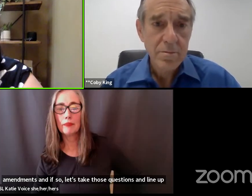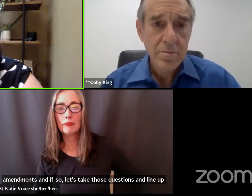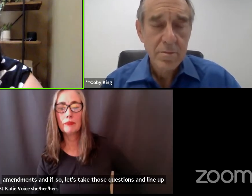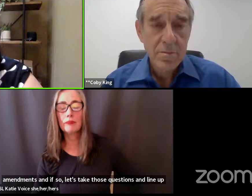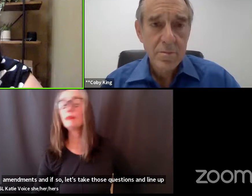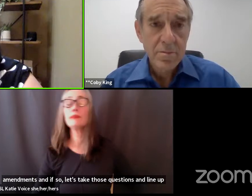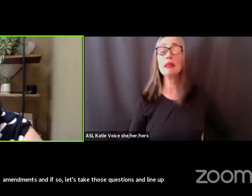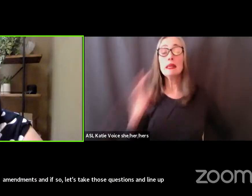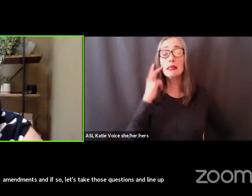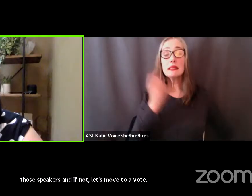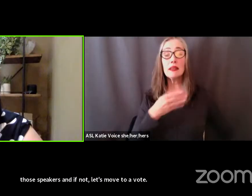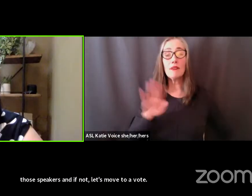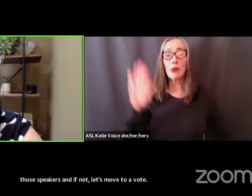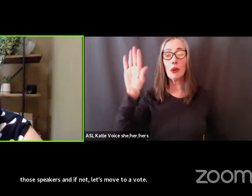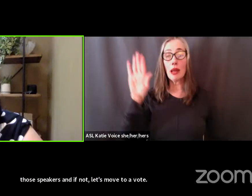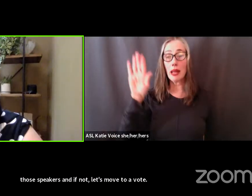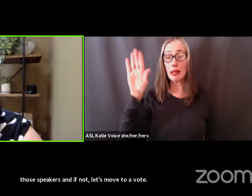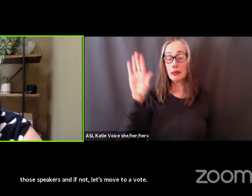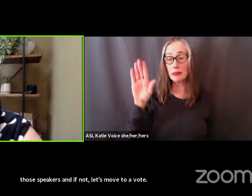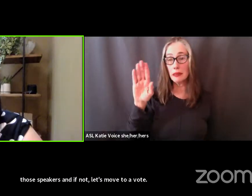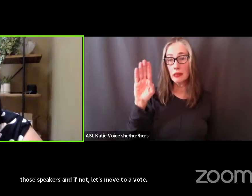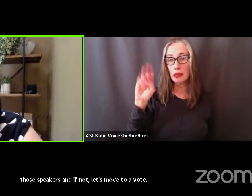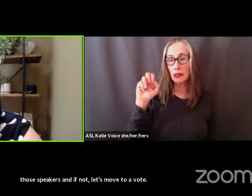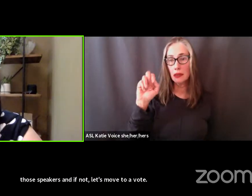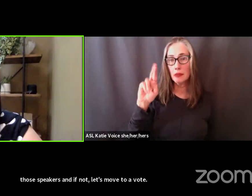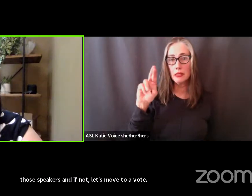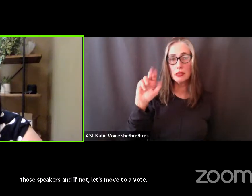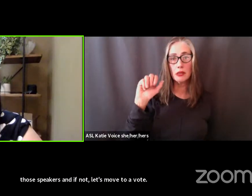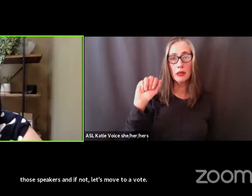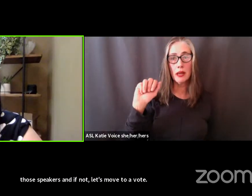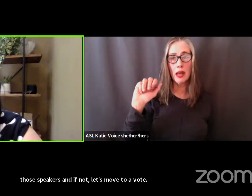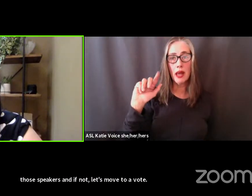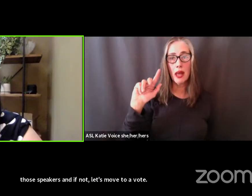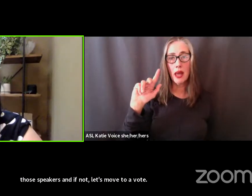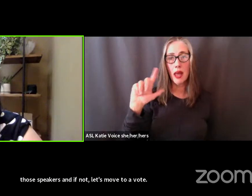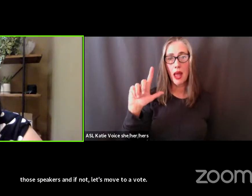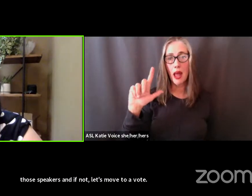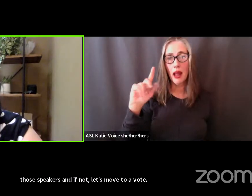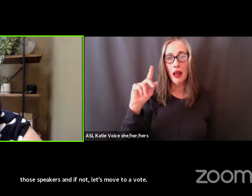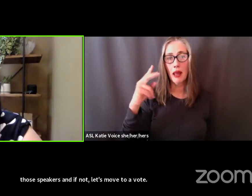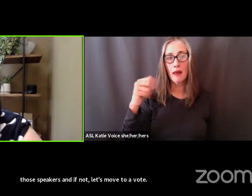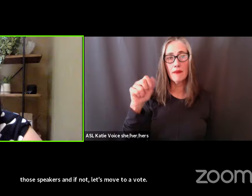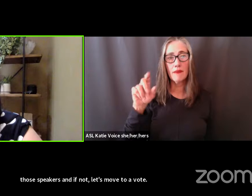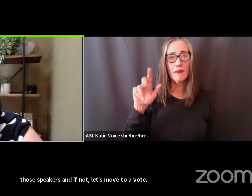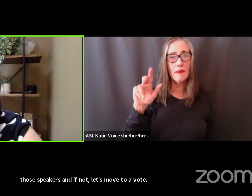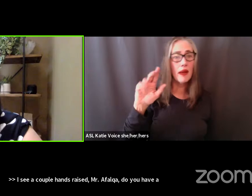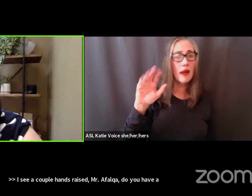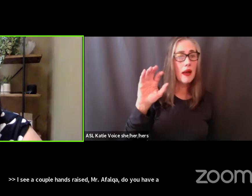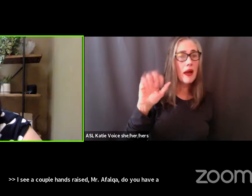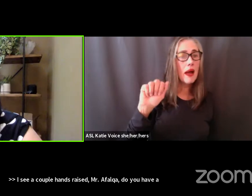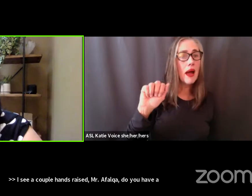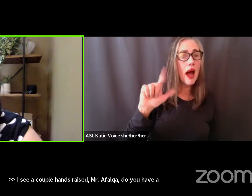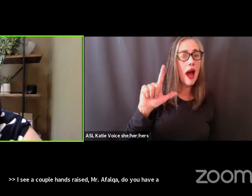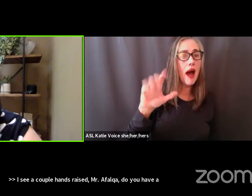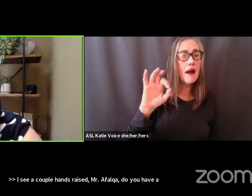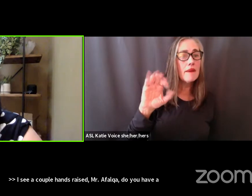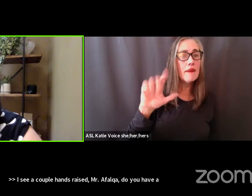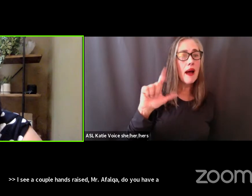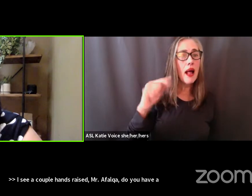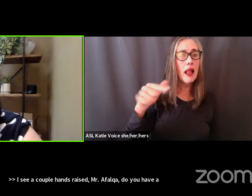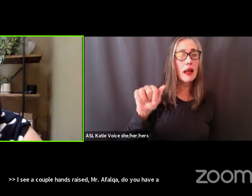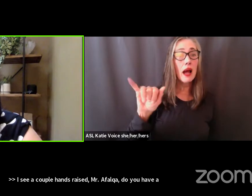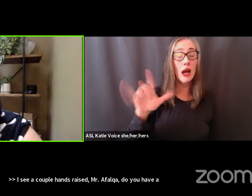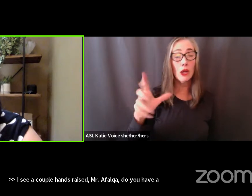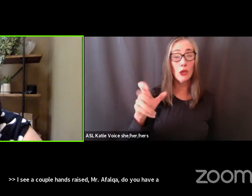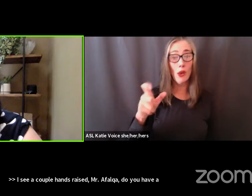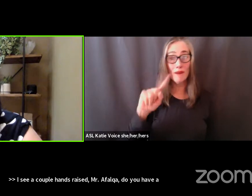see a couple hands raised. Mr. Alfaka, do you have a question, or would you like to speak in support or opposition? We